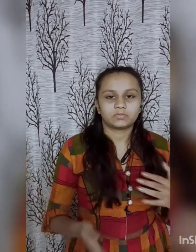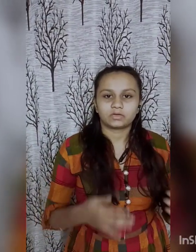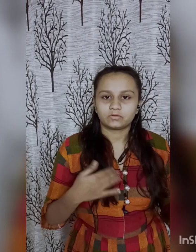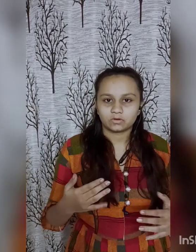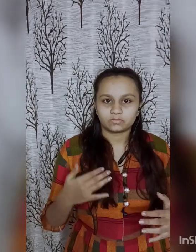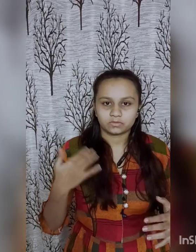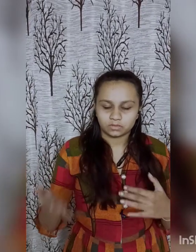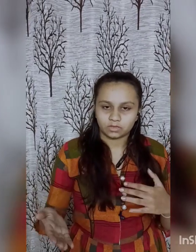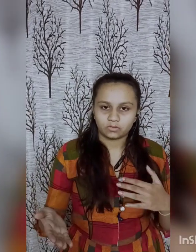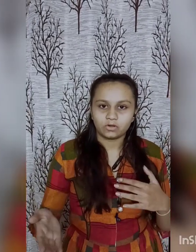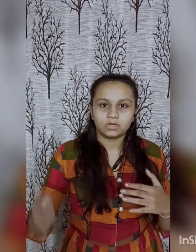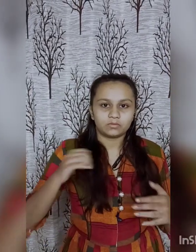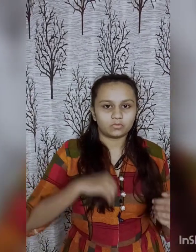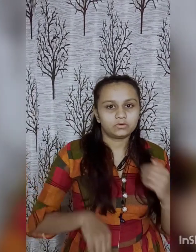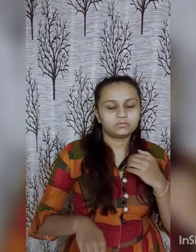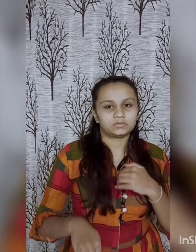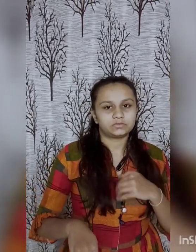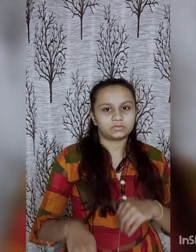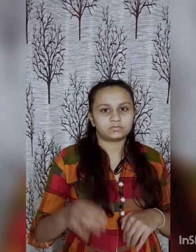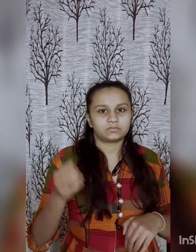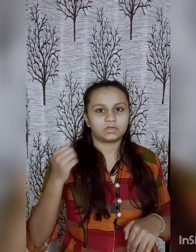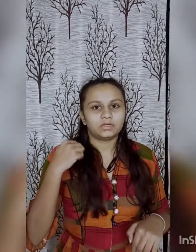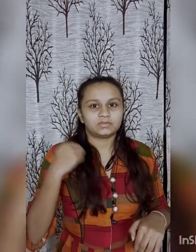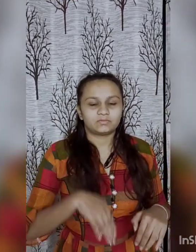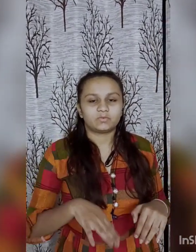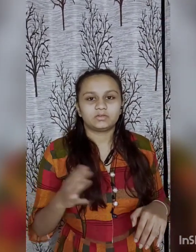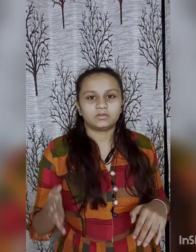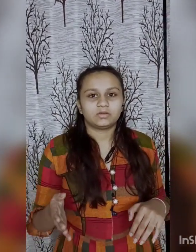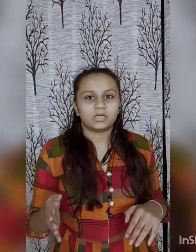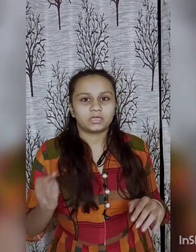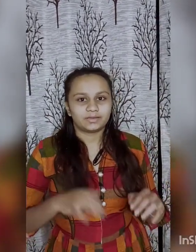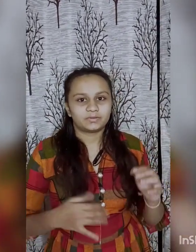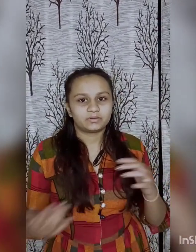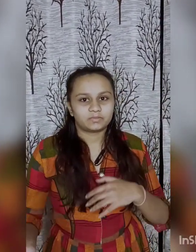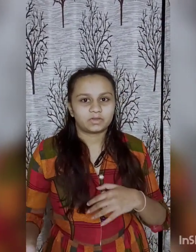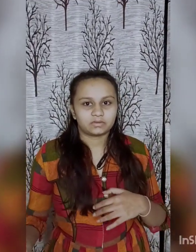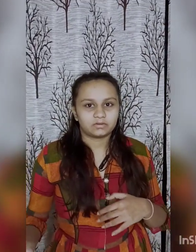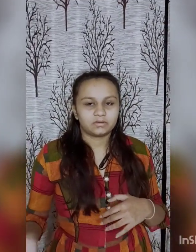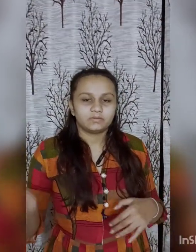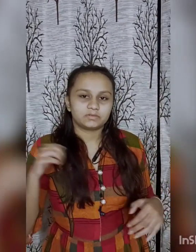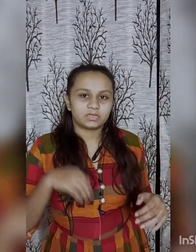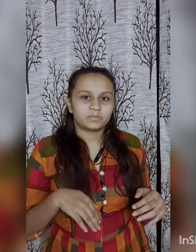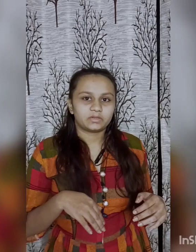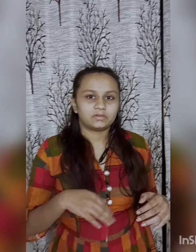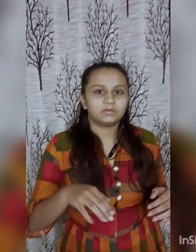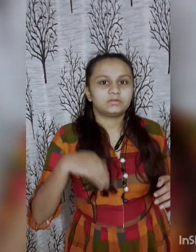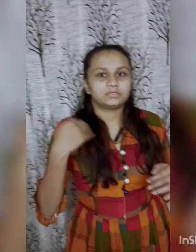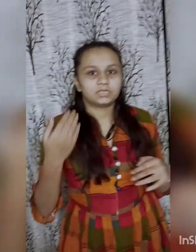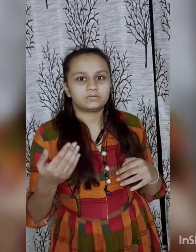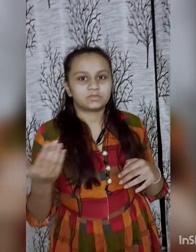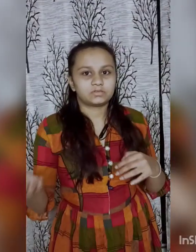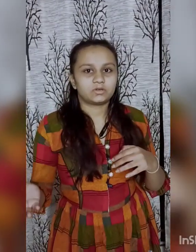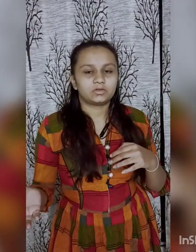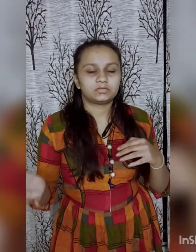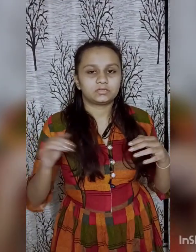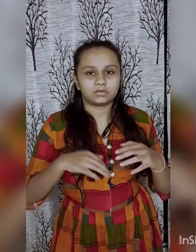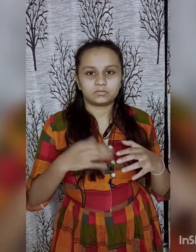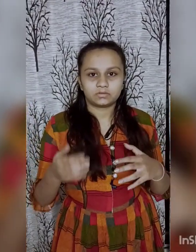central bank on its own initiative in the money and capital market. For example, sale of securities in open market leads